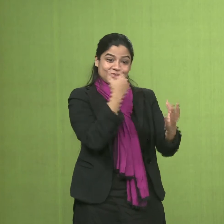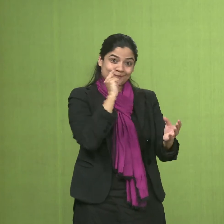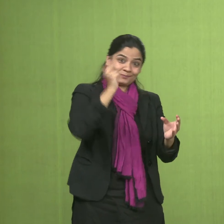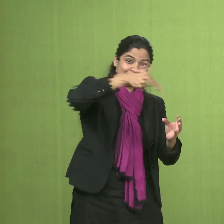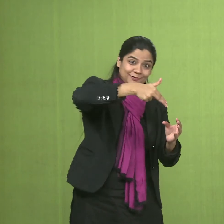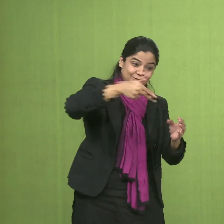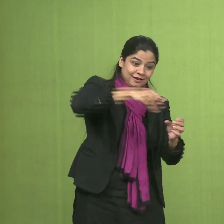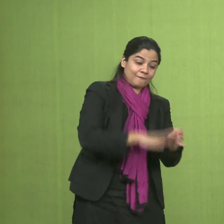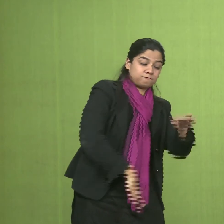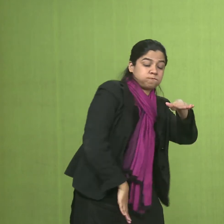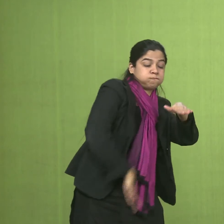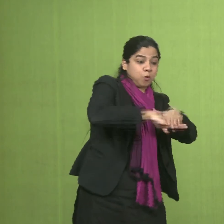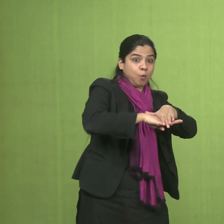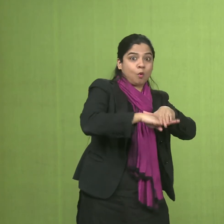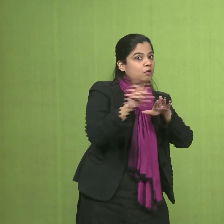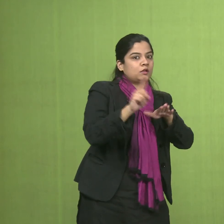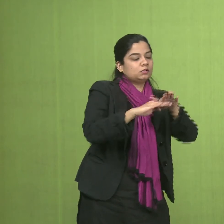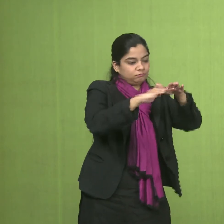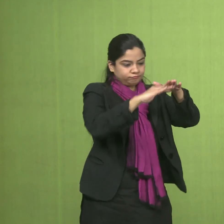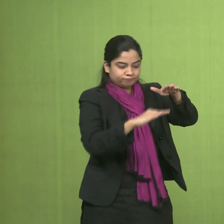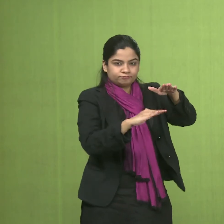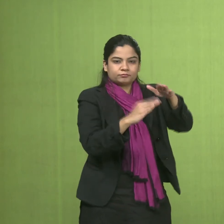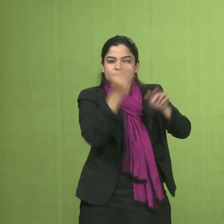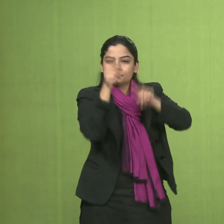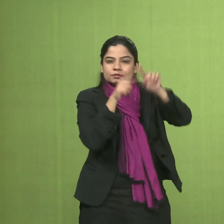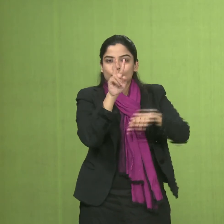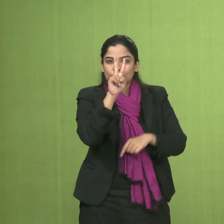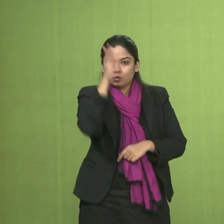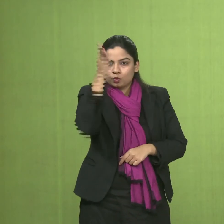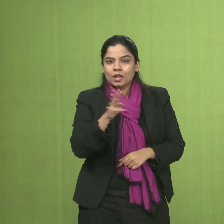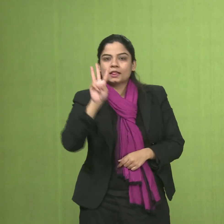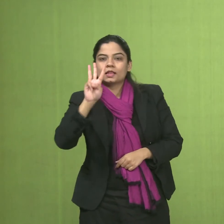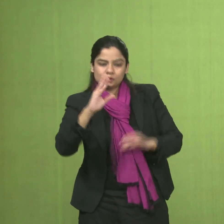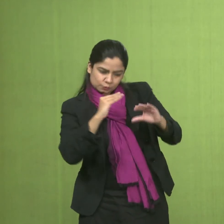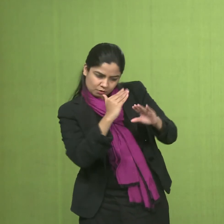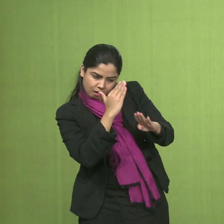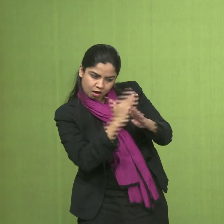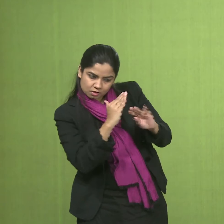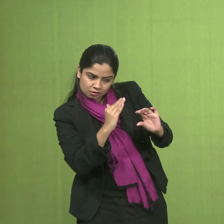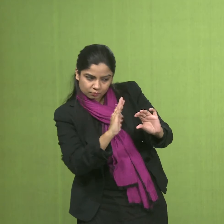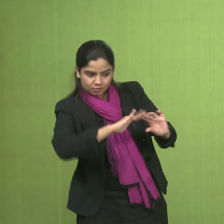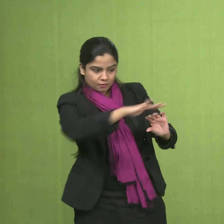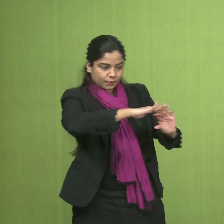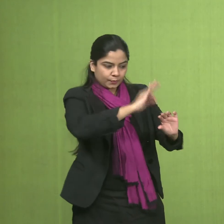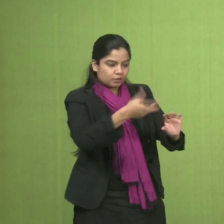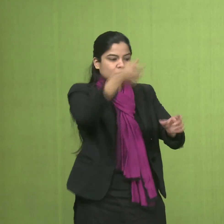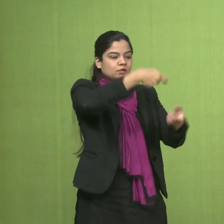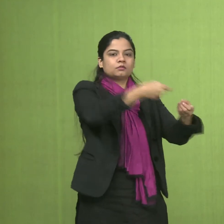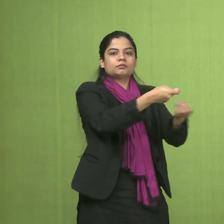in the cylinder, don't fill the tank completely, keep it 2/3, some amount of it